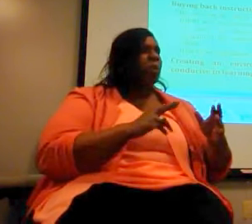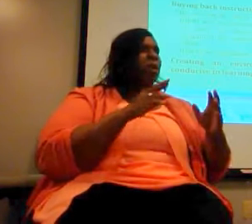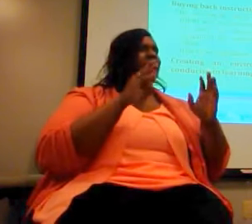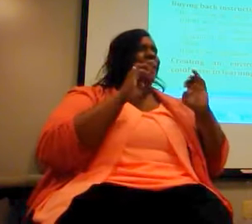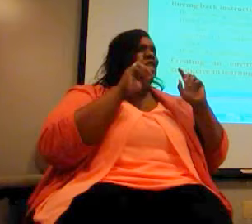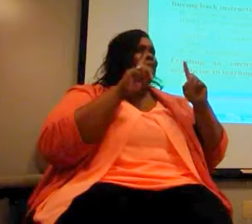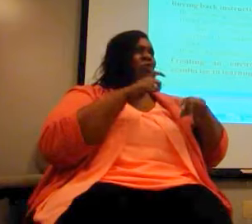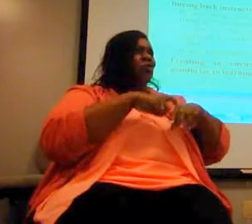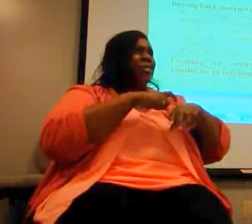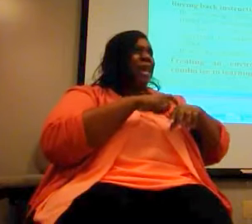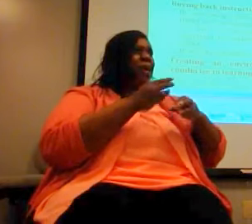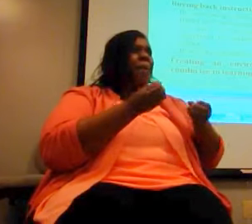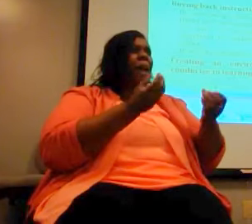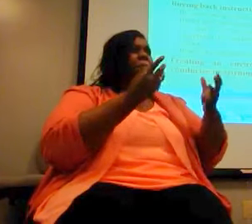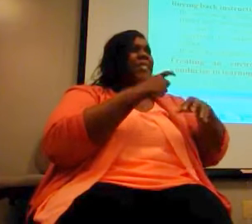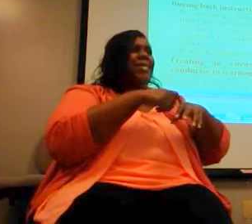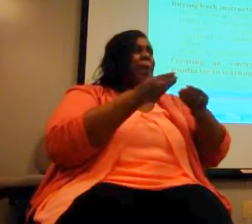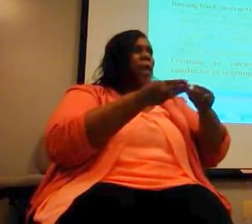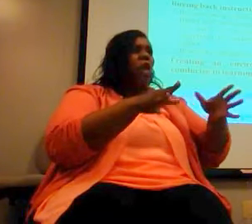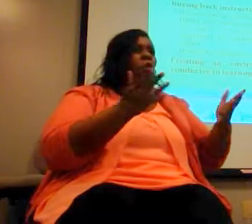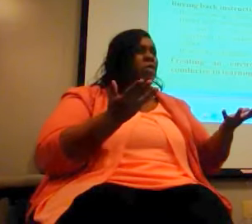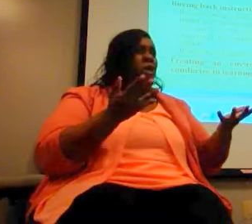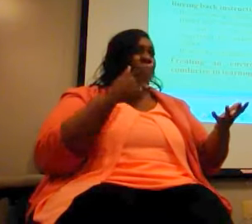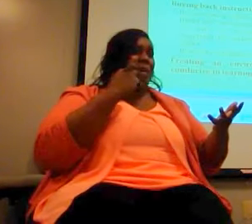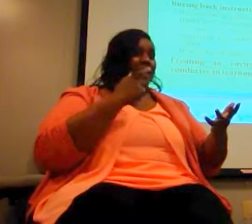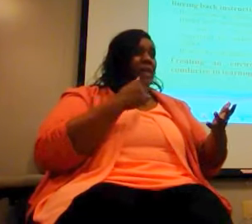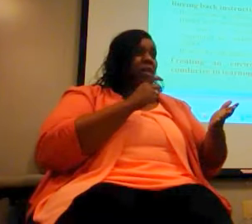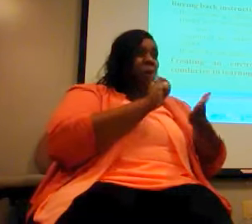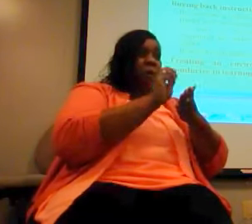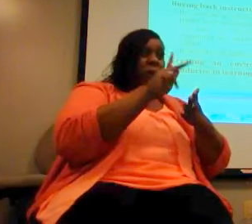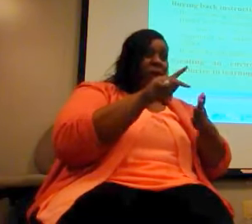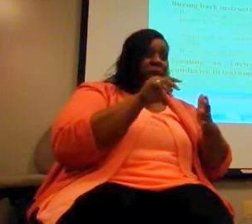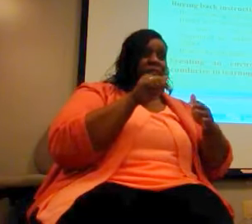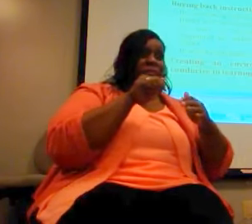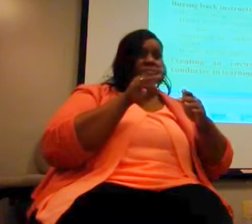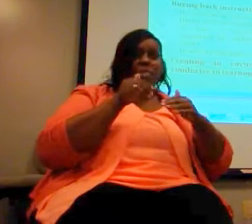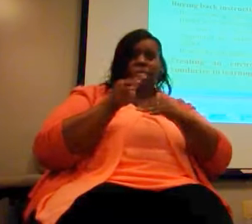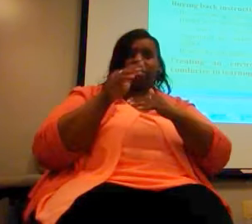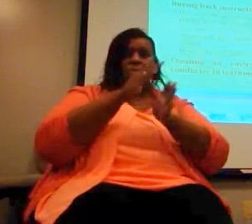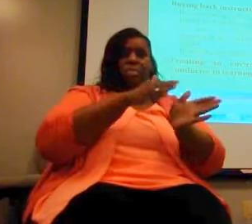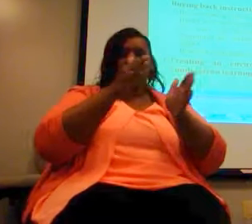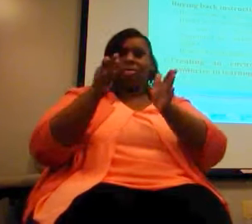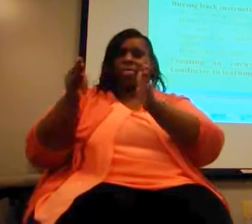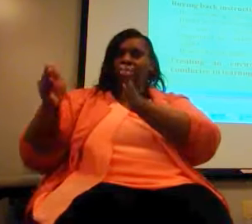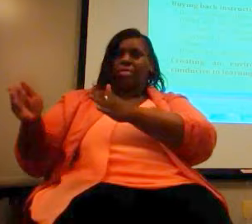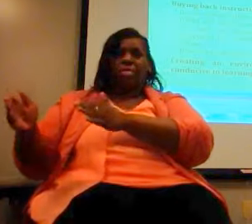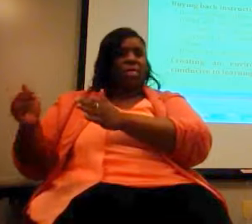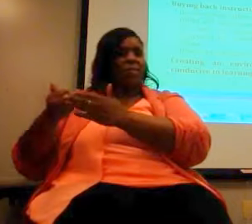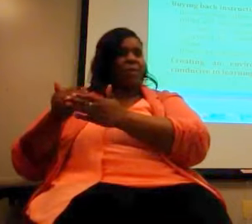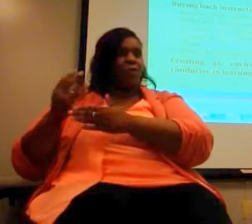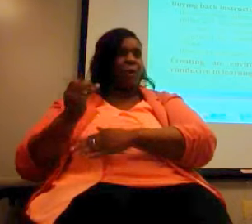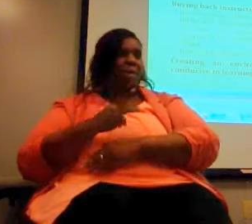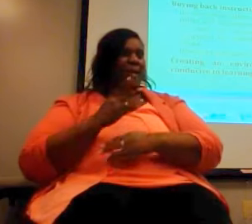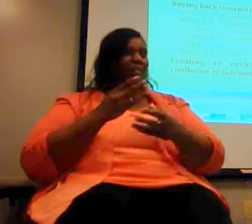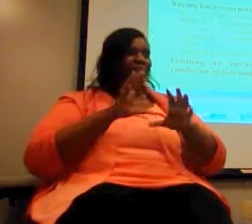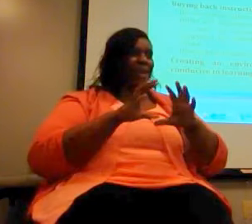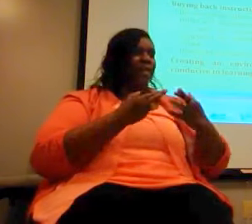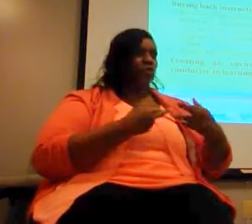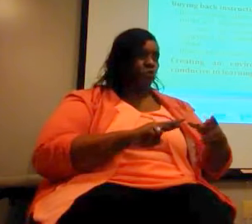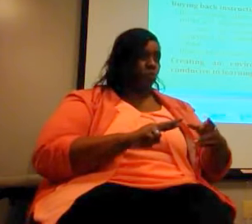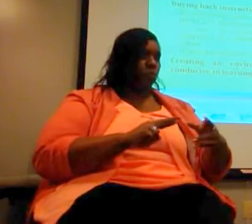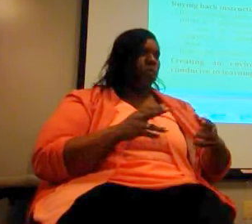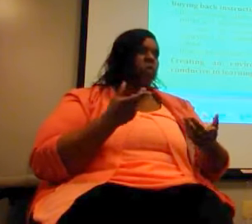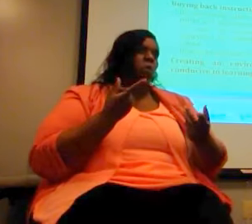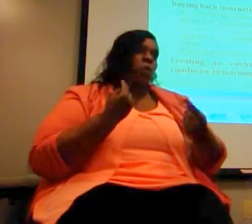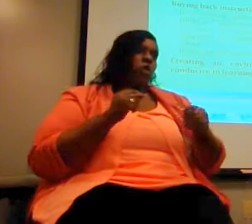is lost in this? So our goal is to change that, to make sure that we